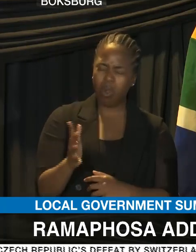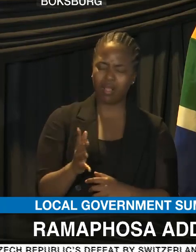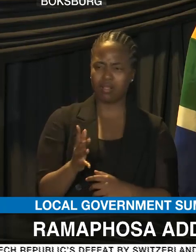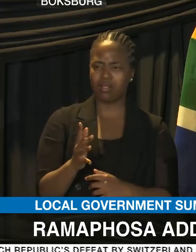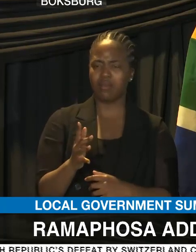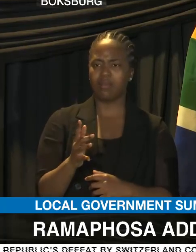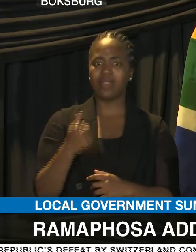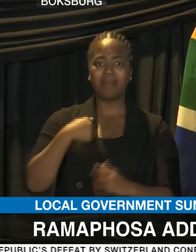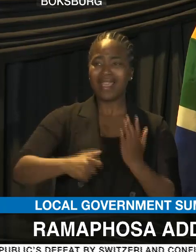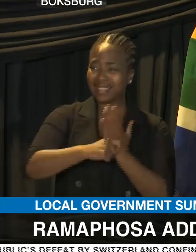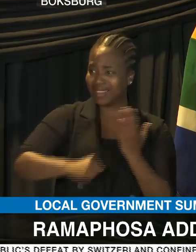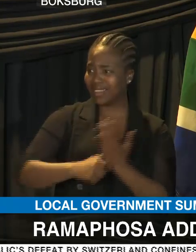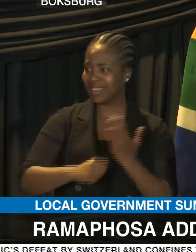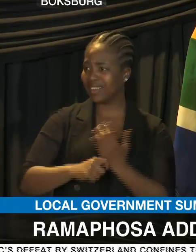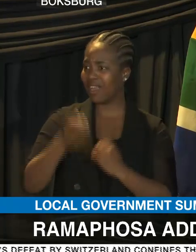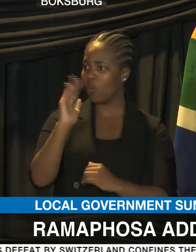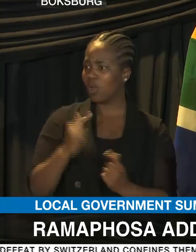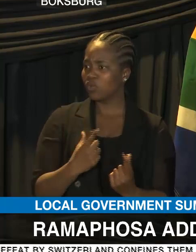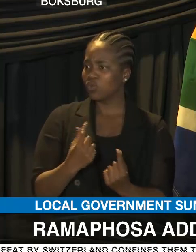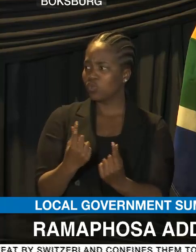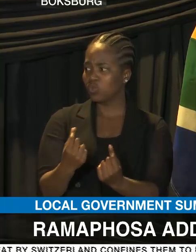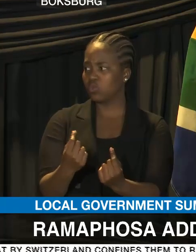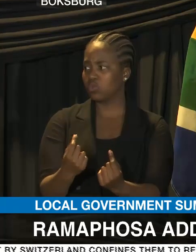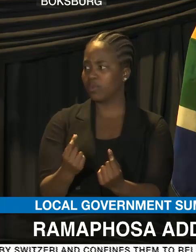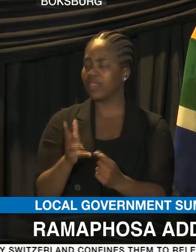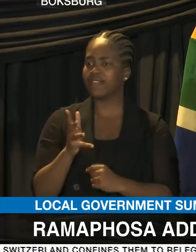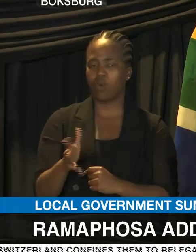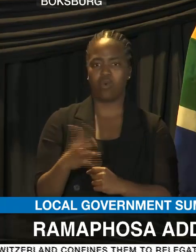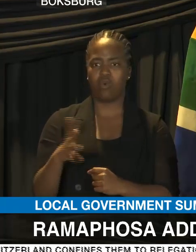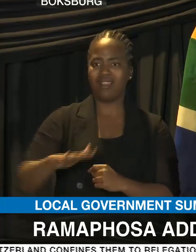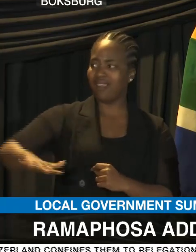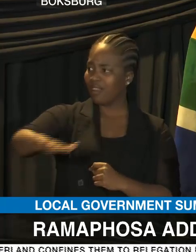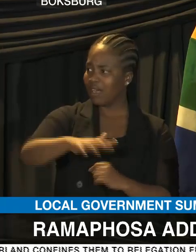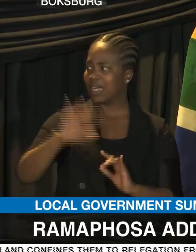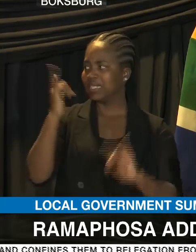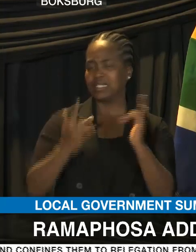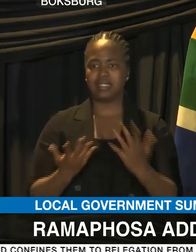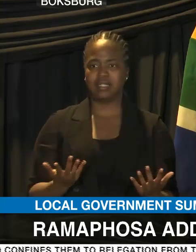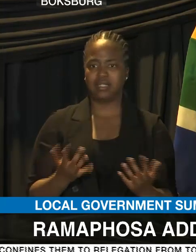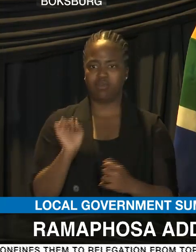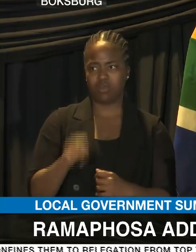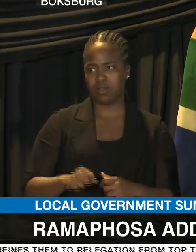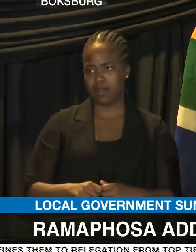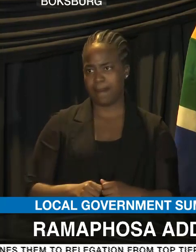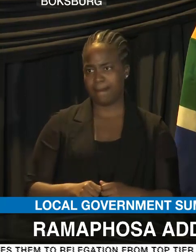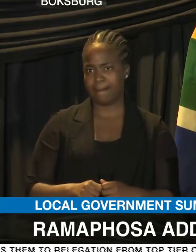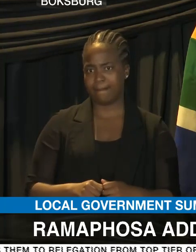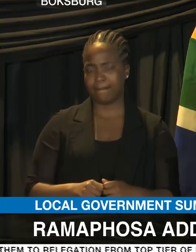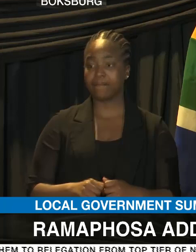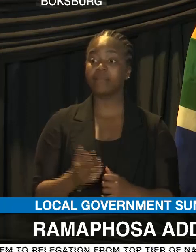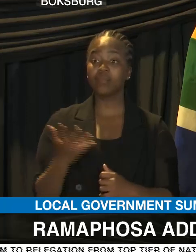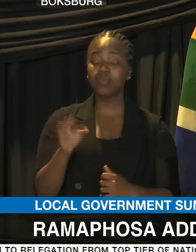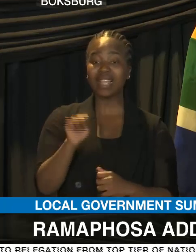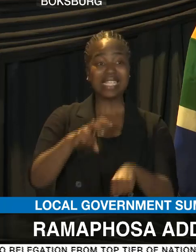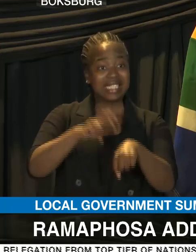huge rates and taxes to the fiscus of the town or the local government. And therefore,